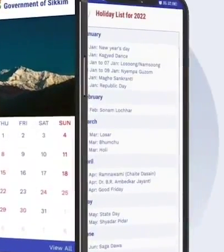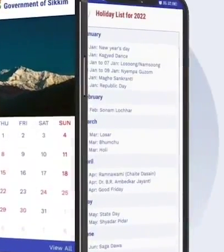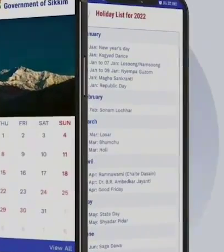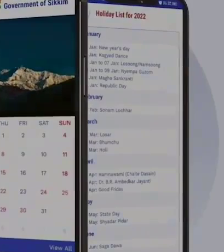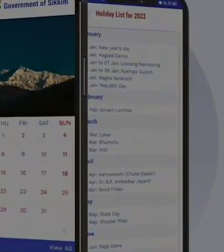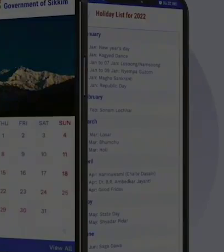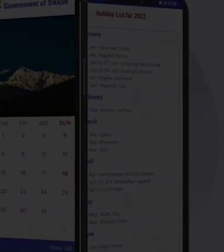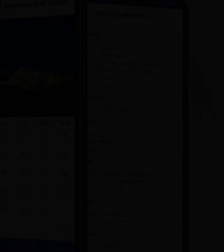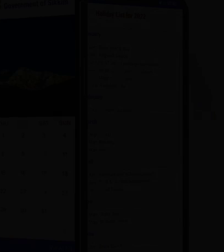We'll be back with more updates. be updates.